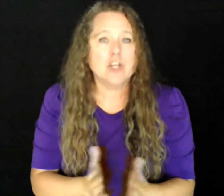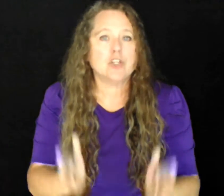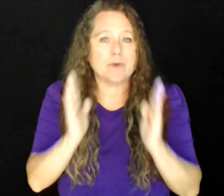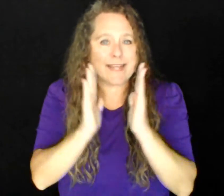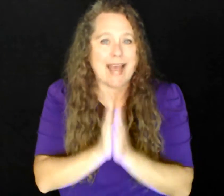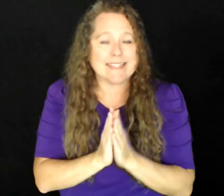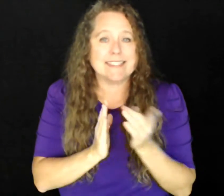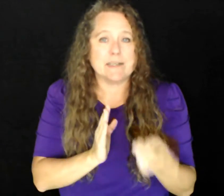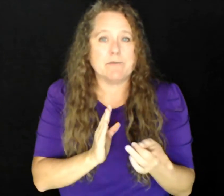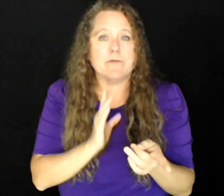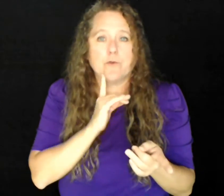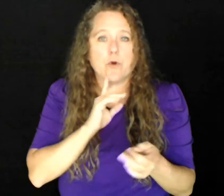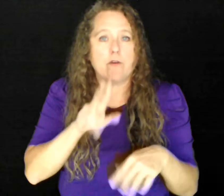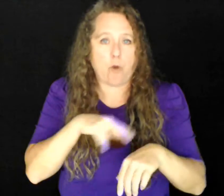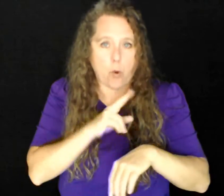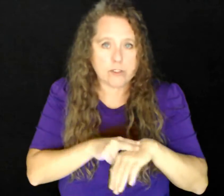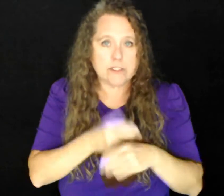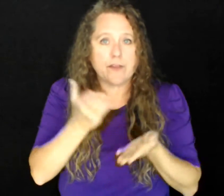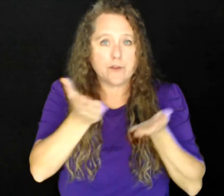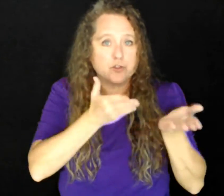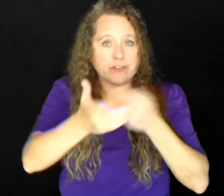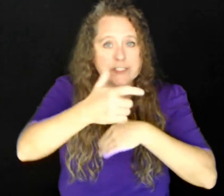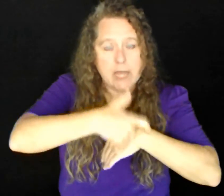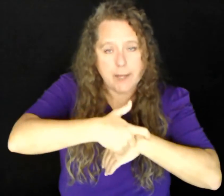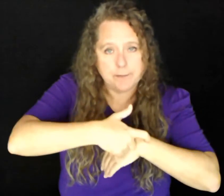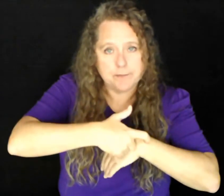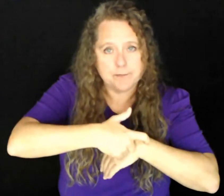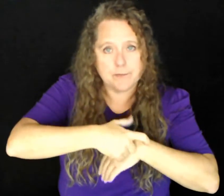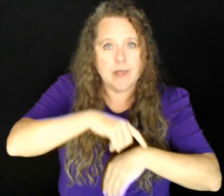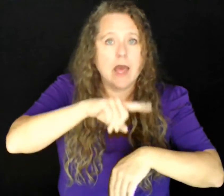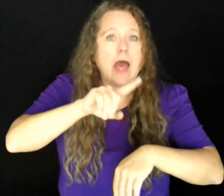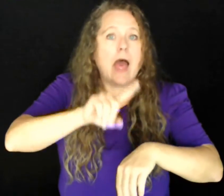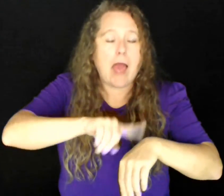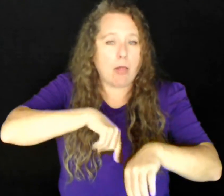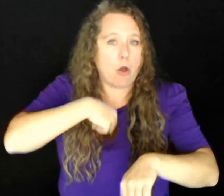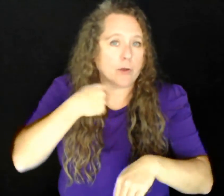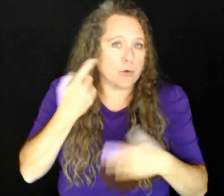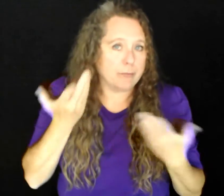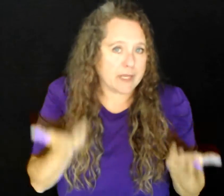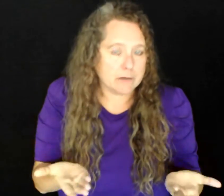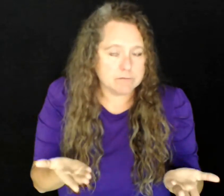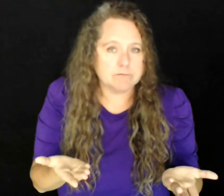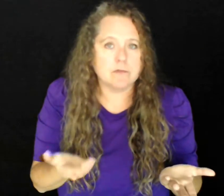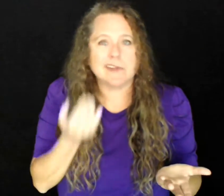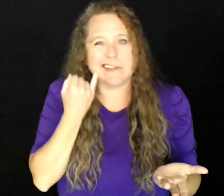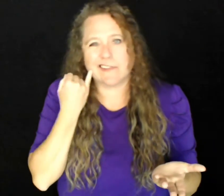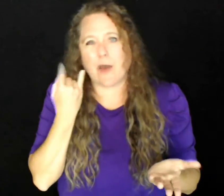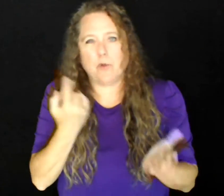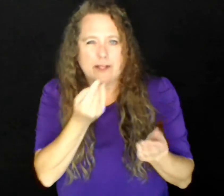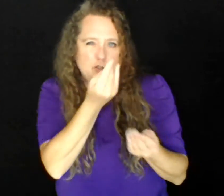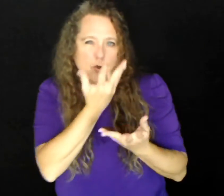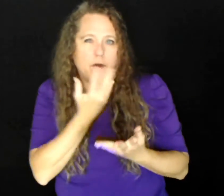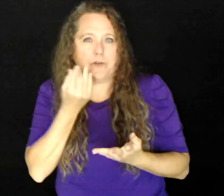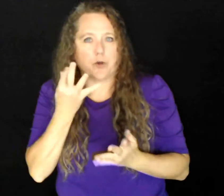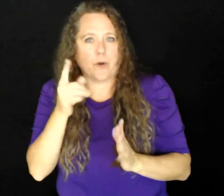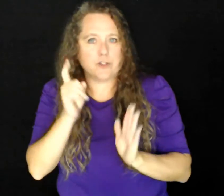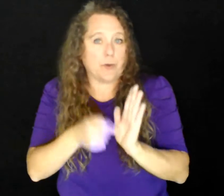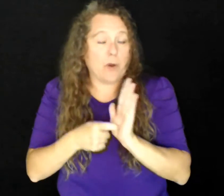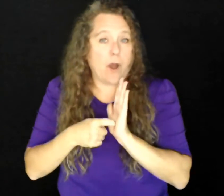You want to ask them for, of course, the service time, how long it will be. That will let you know if you're going to